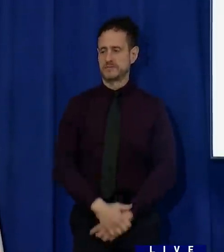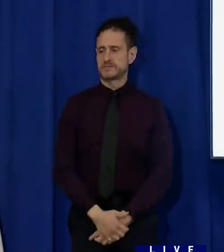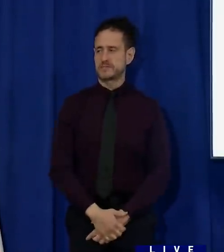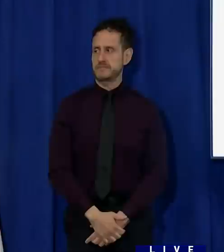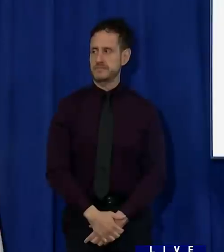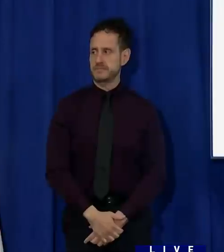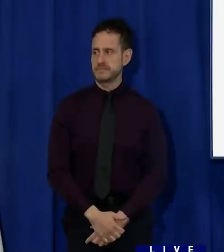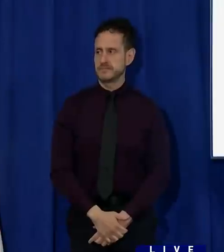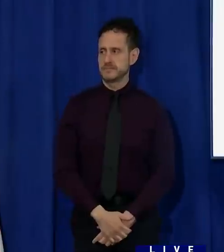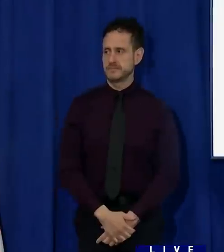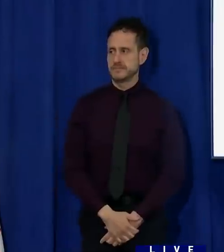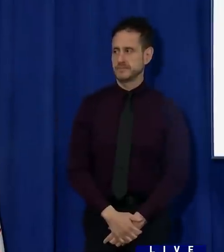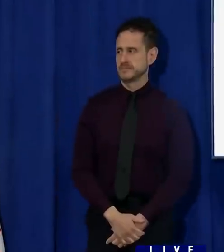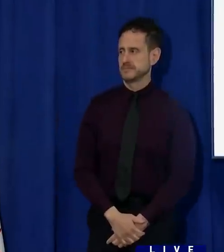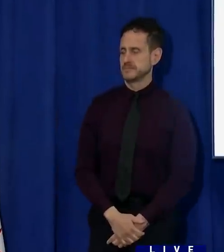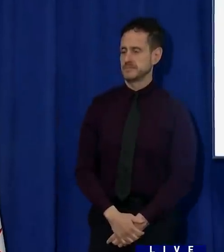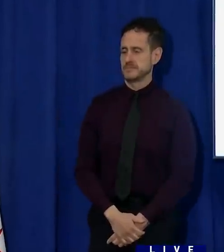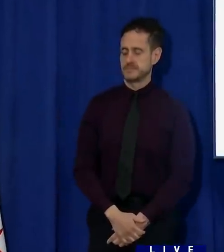Who's first?